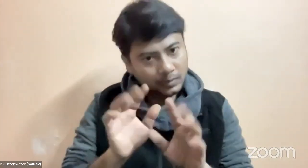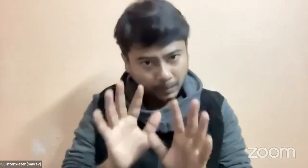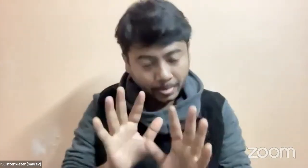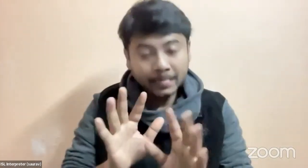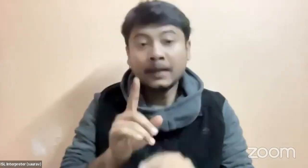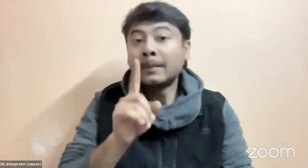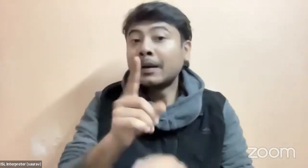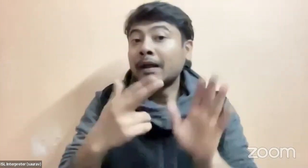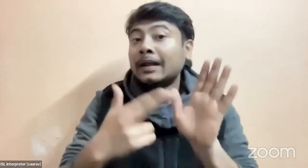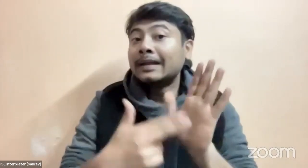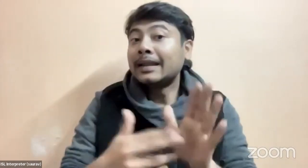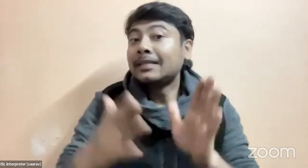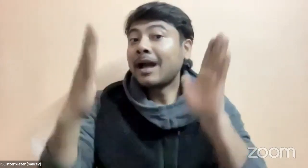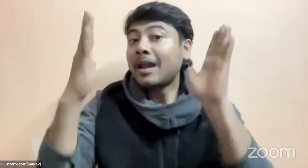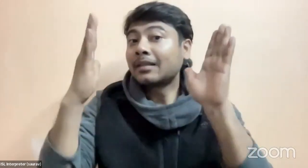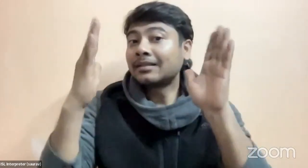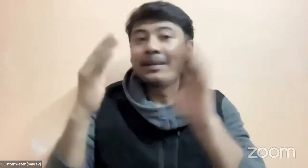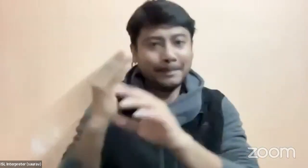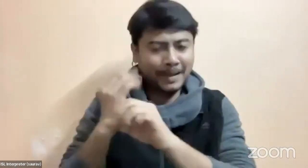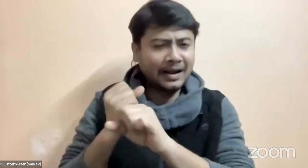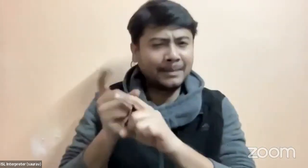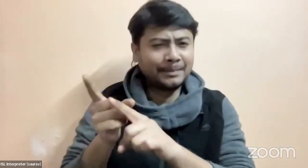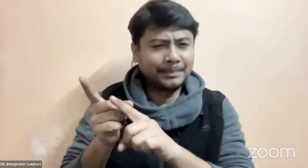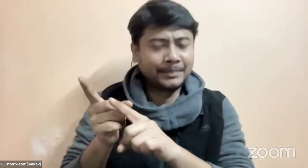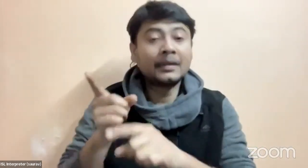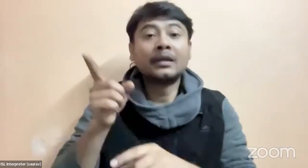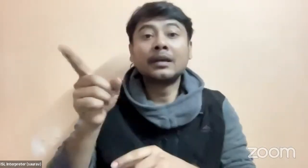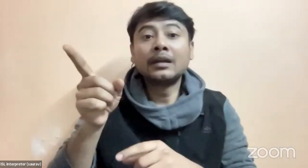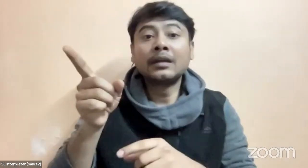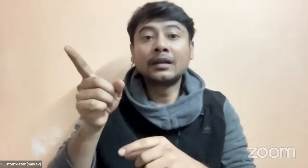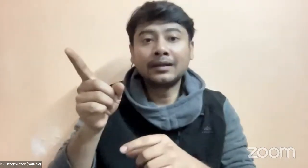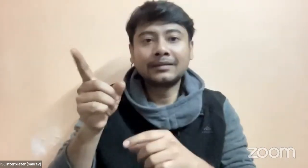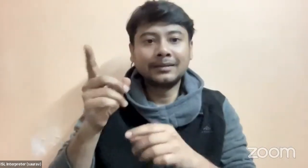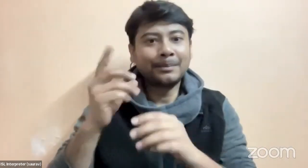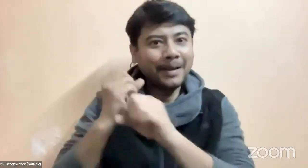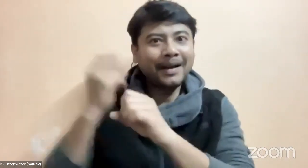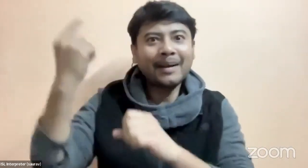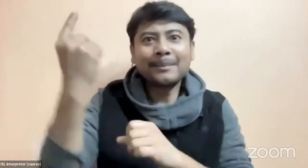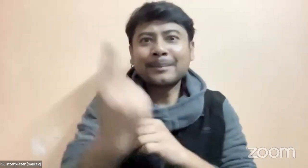Lord Nityananda Prabhu, who is Balram comes as Nityananda.